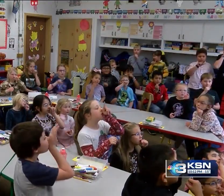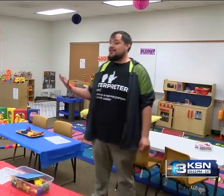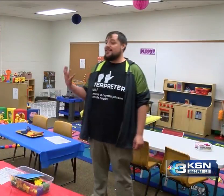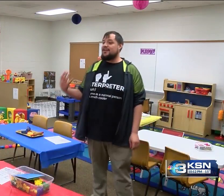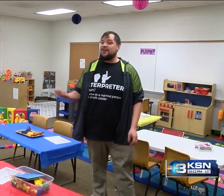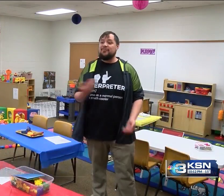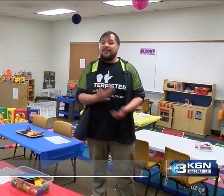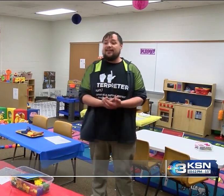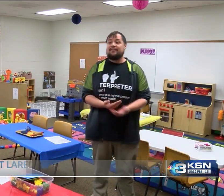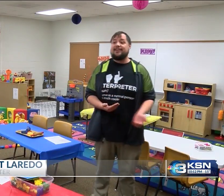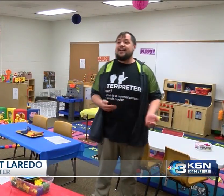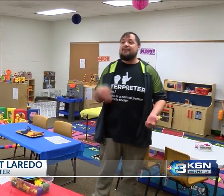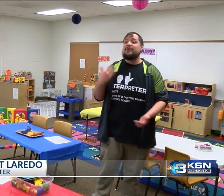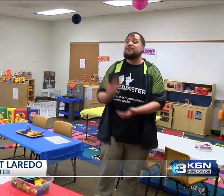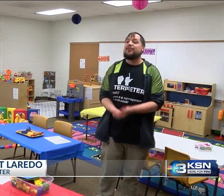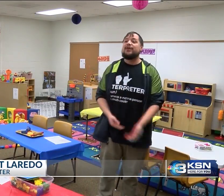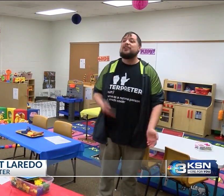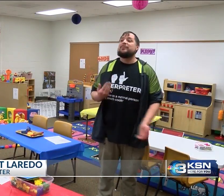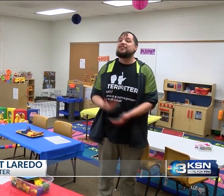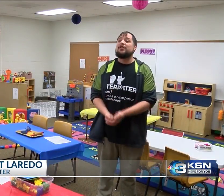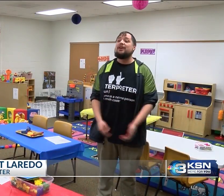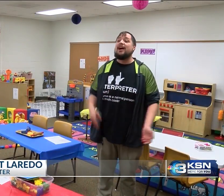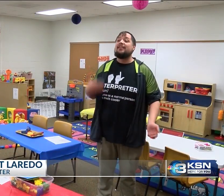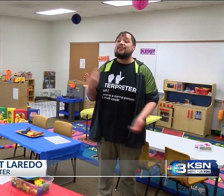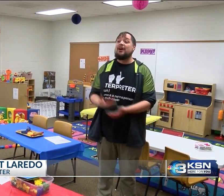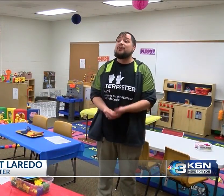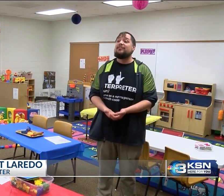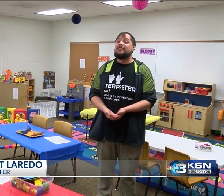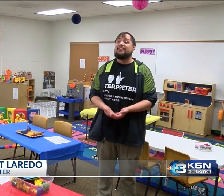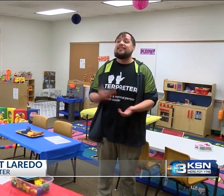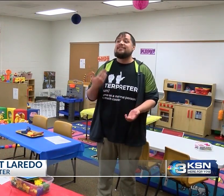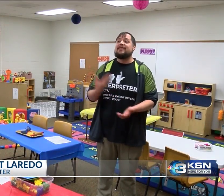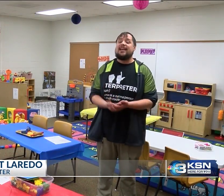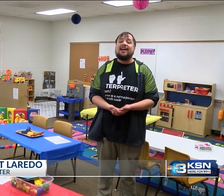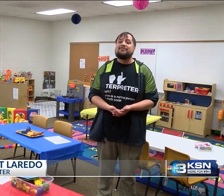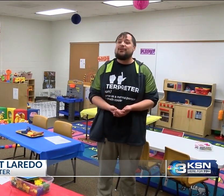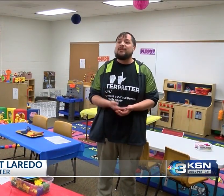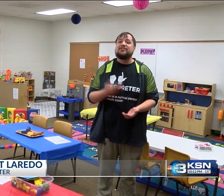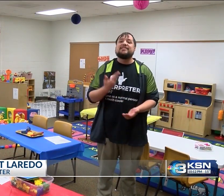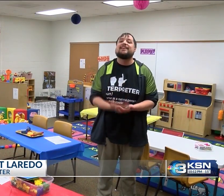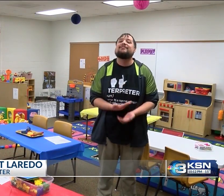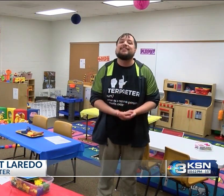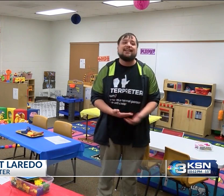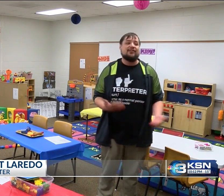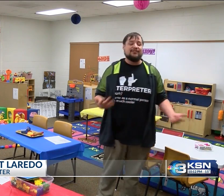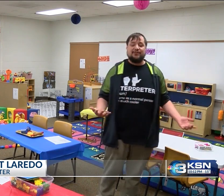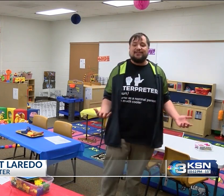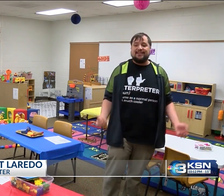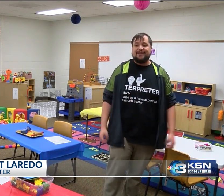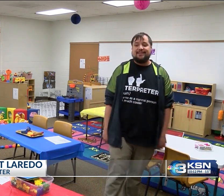They come every day, Mr. Laredo, Mr. Laredo, I want to learn this. They ask me questions every day. They're so excited.